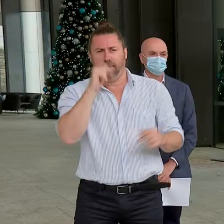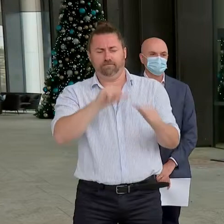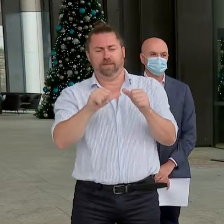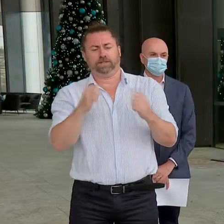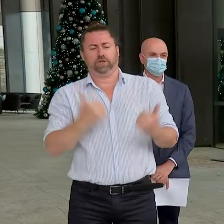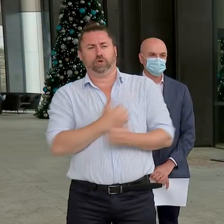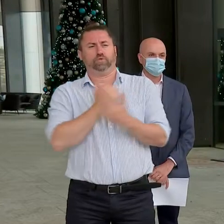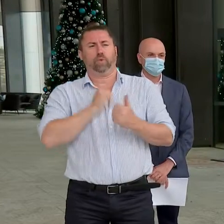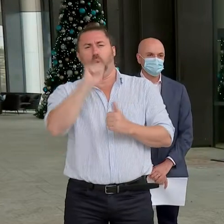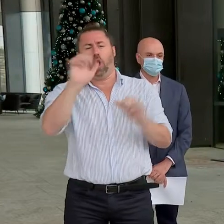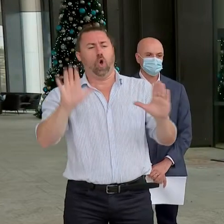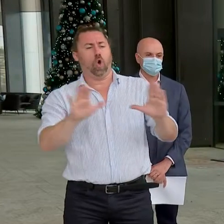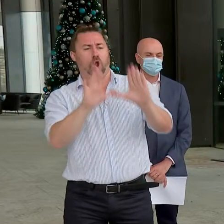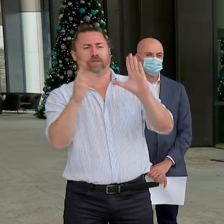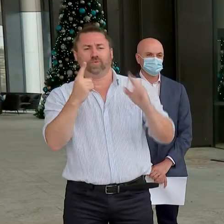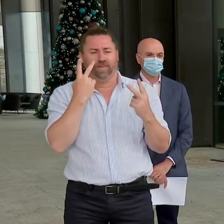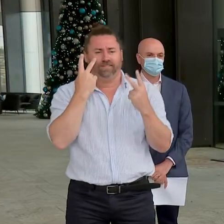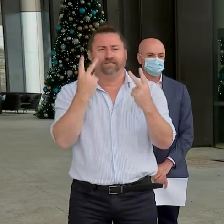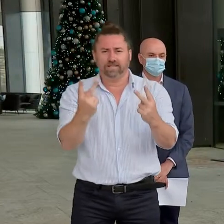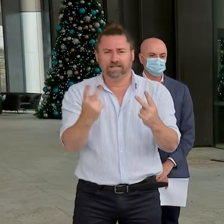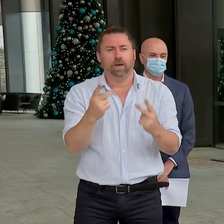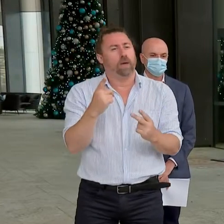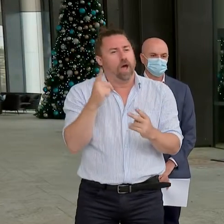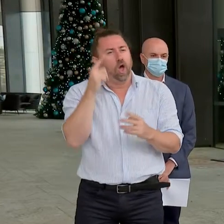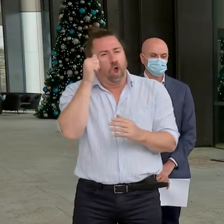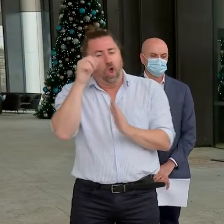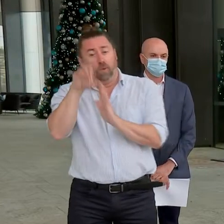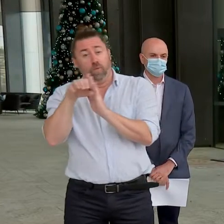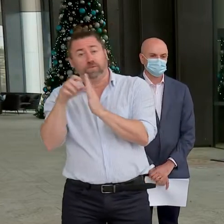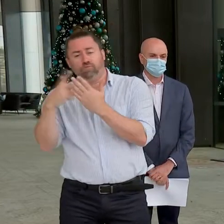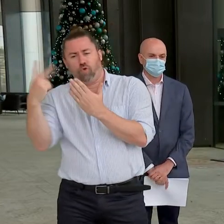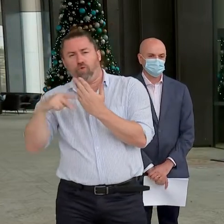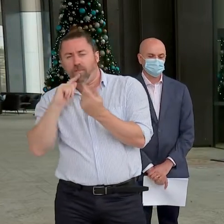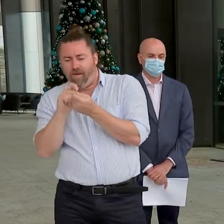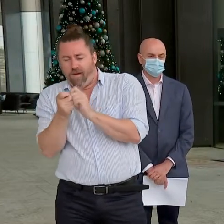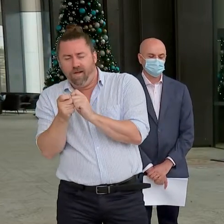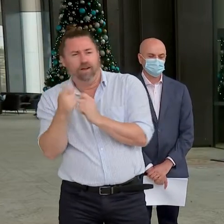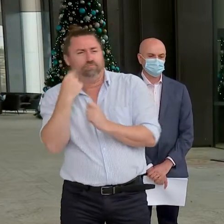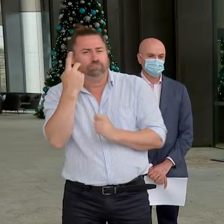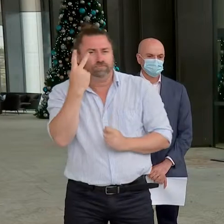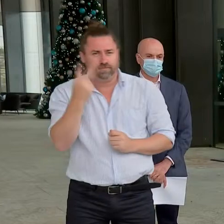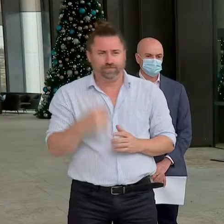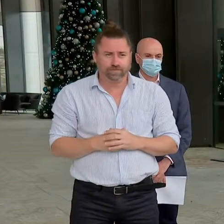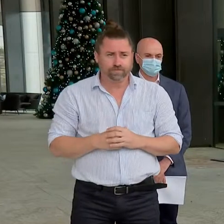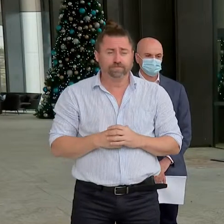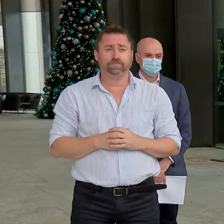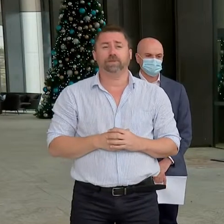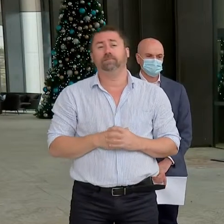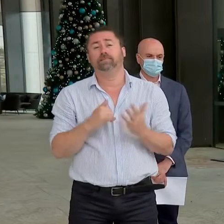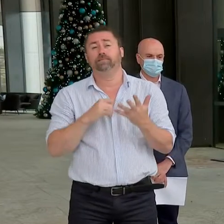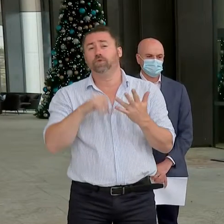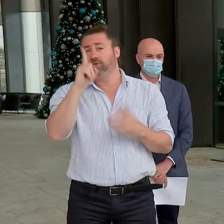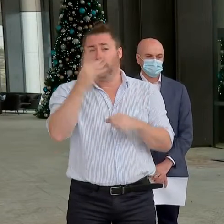system will take a couple of days to update. So in relation to our COVID numbers, I can report that we've had